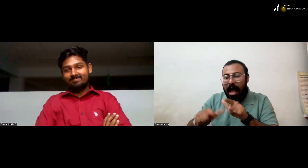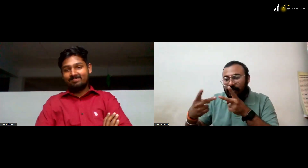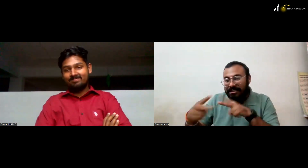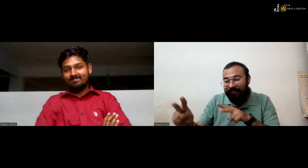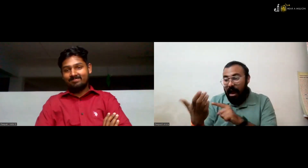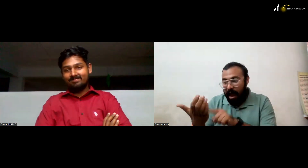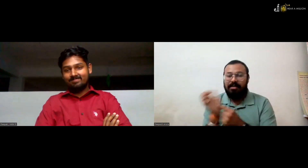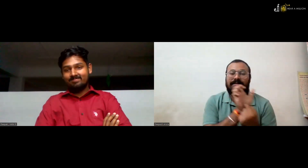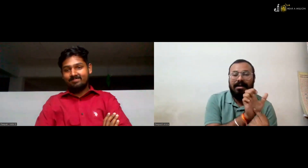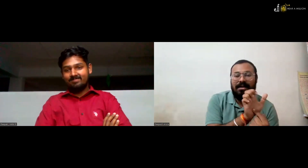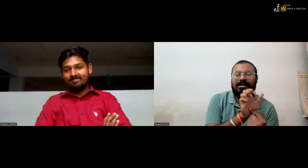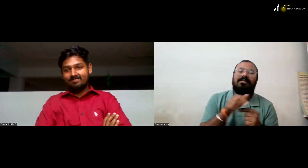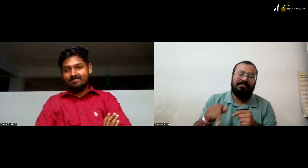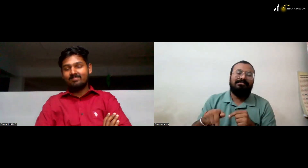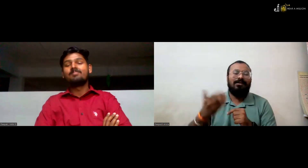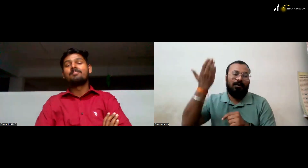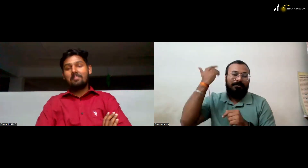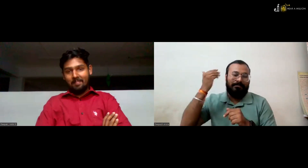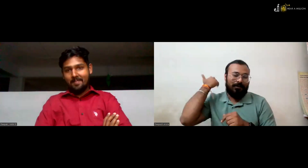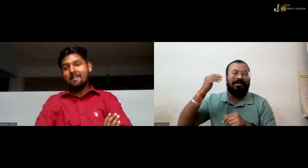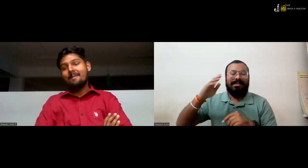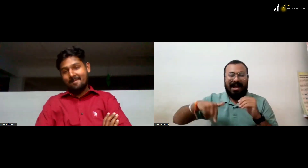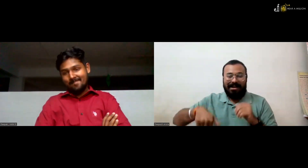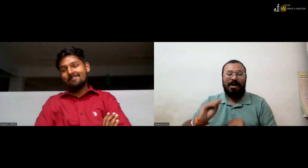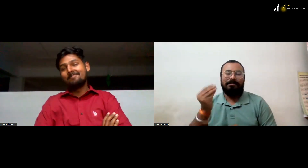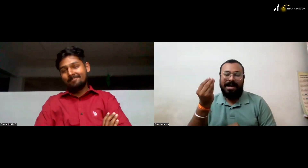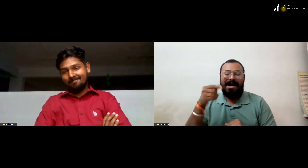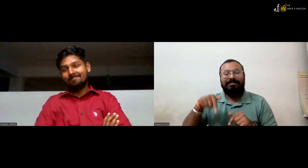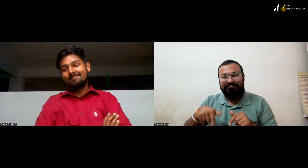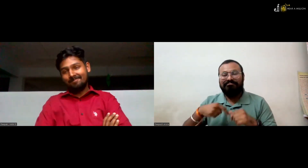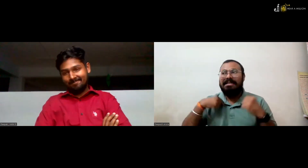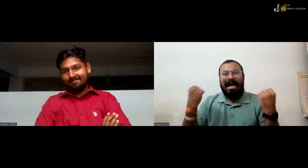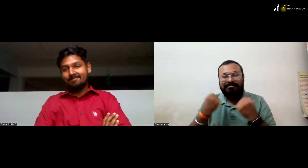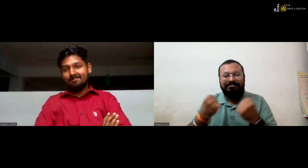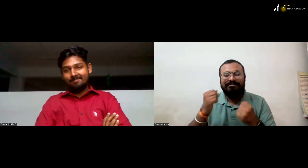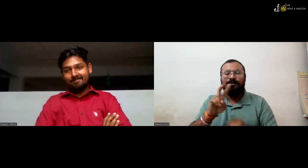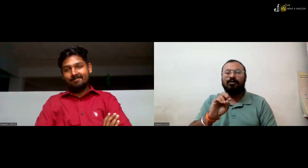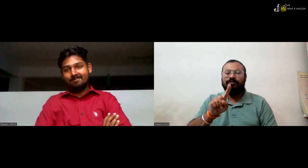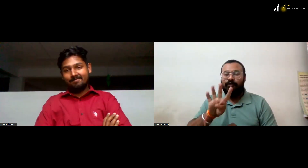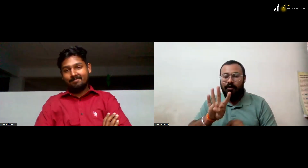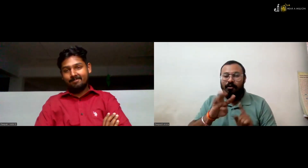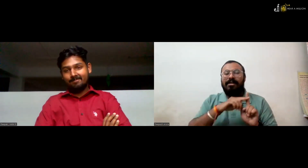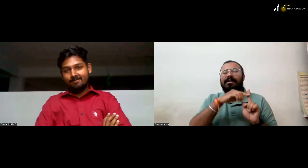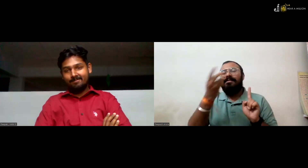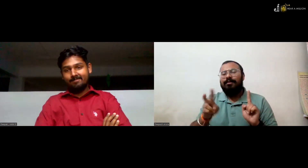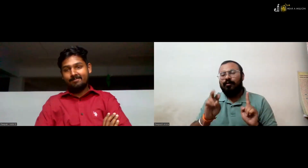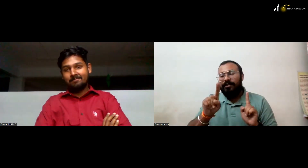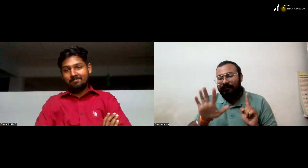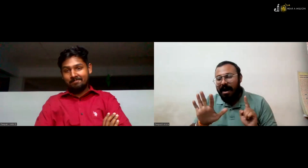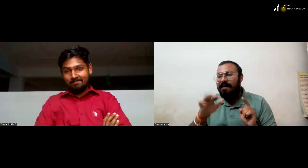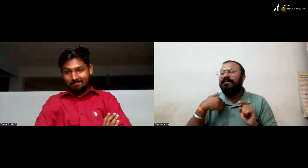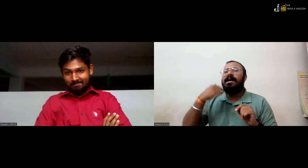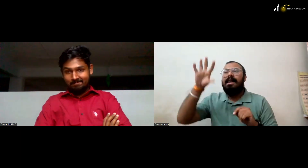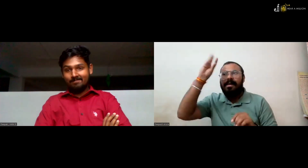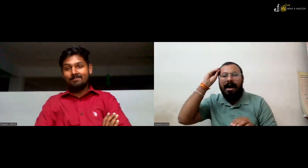map, we could identify some places, or we can share the details of the place. Now it's quite better. But in